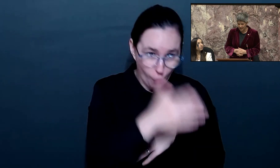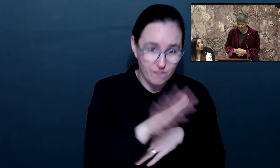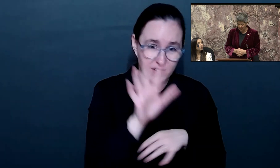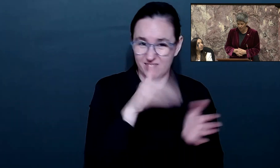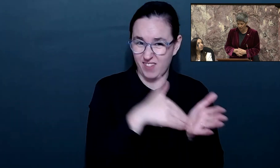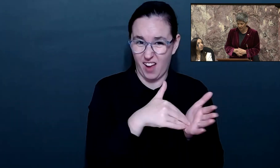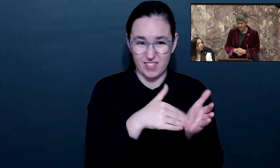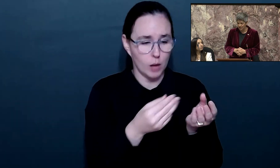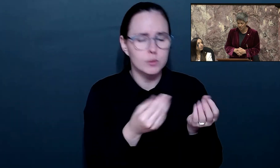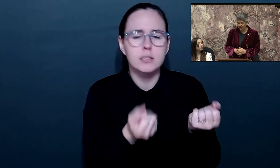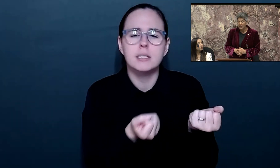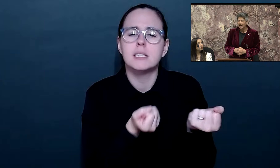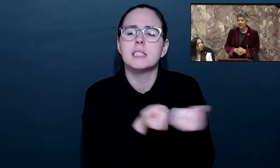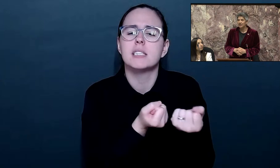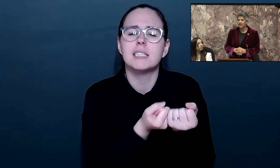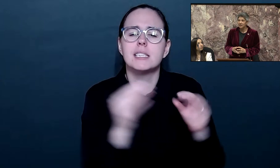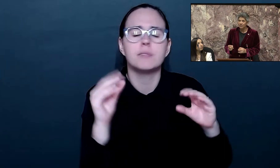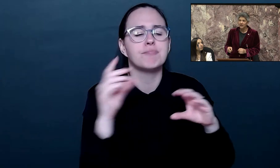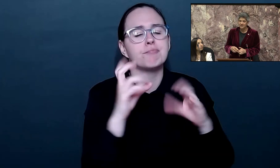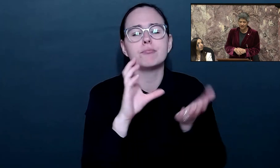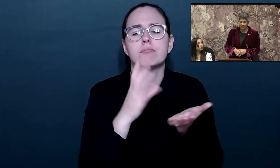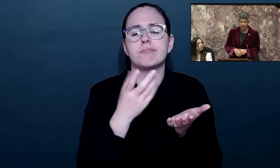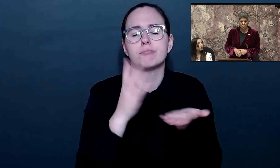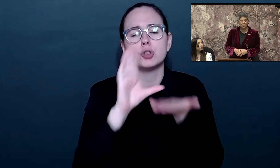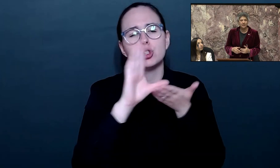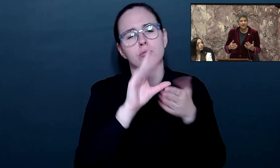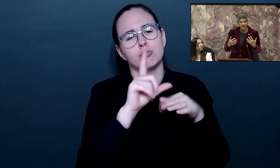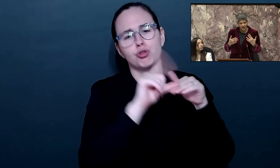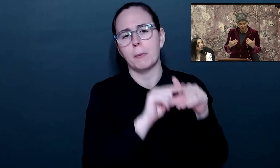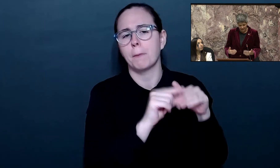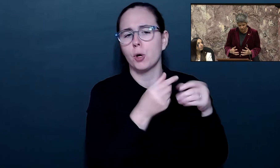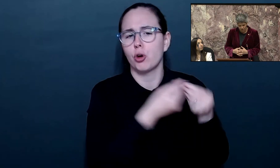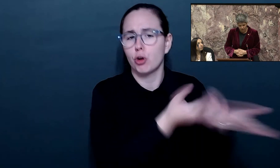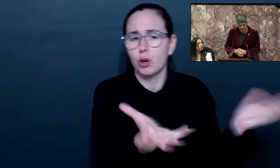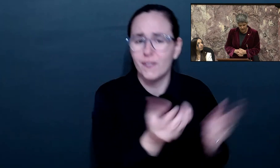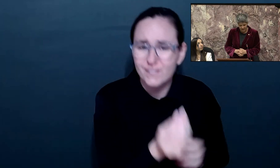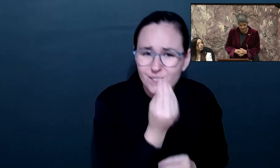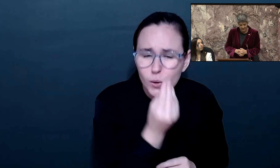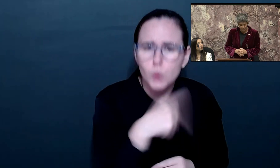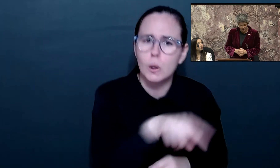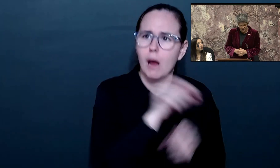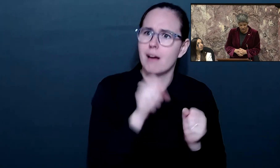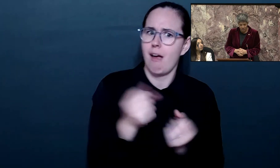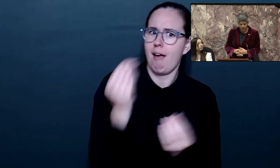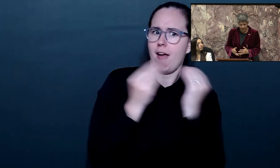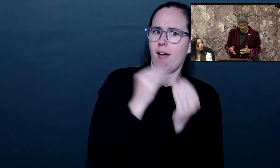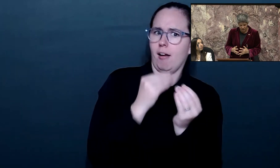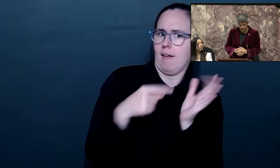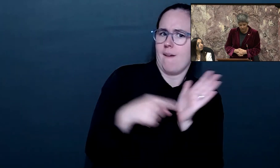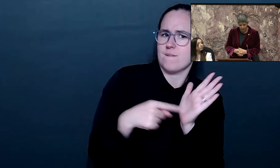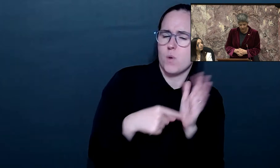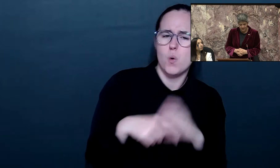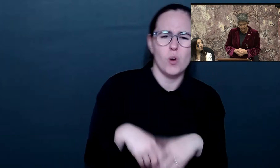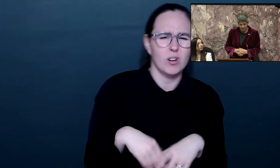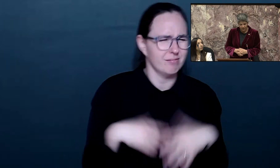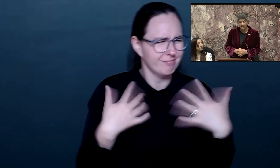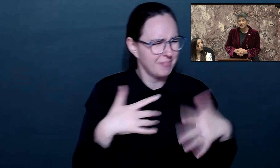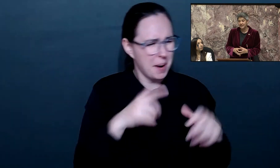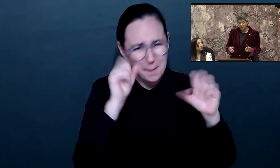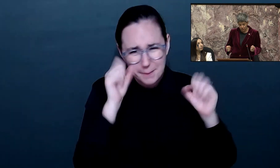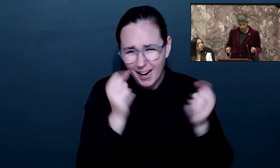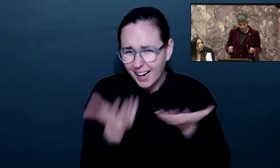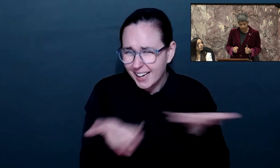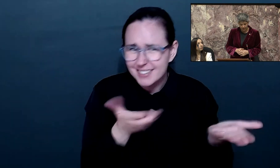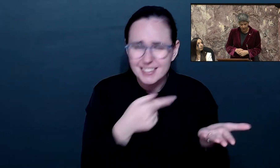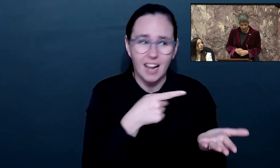incredibly dynamic organization. And they lead by example to really demonstrate to us that when seniors are engaged and supported, they're less